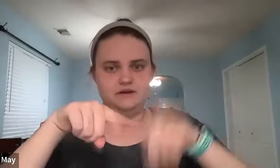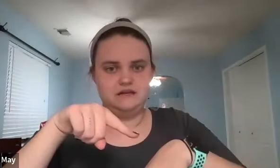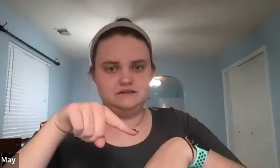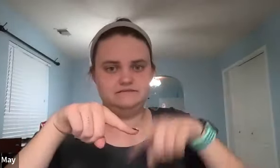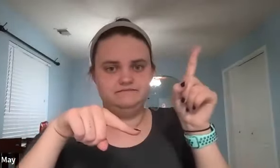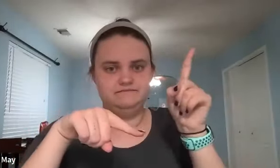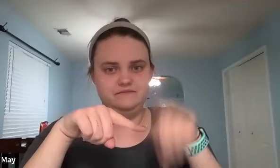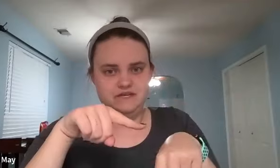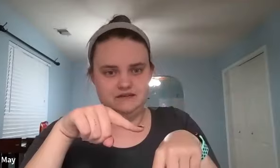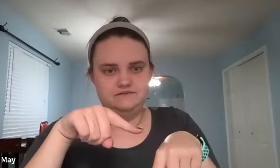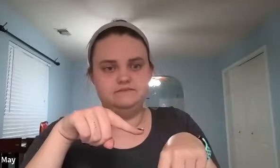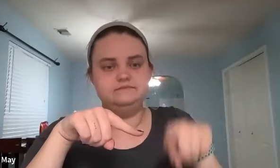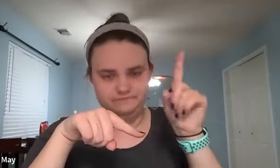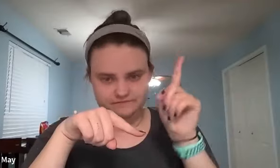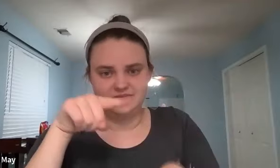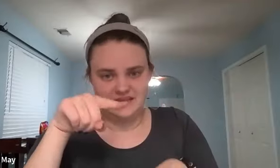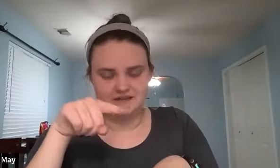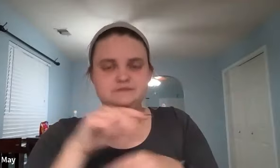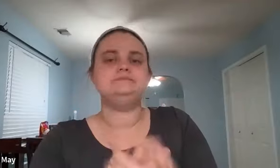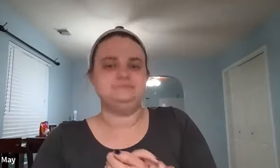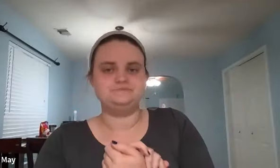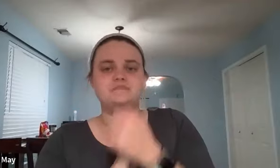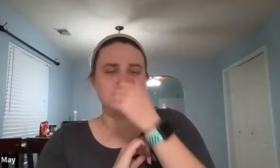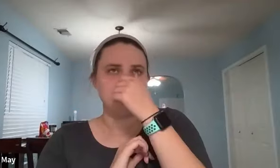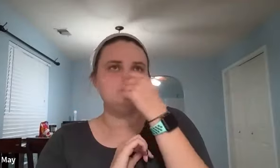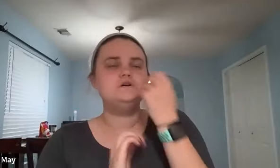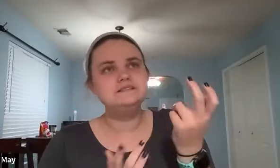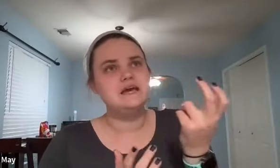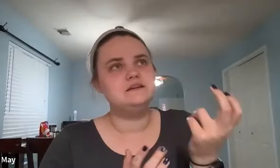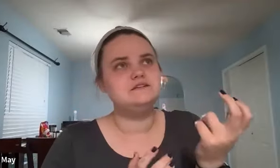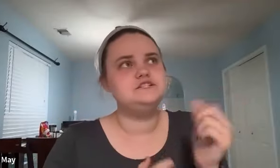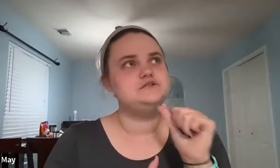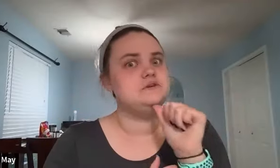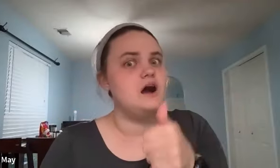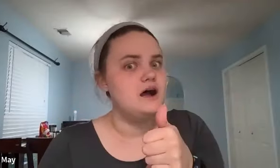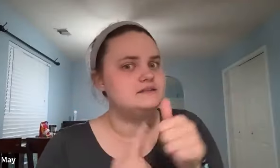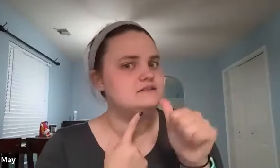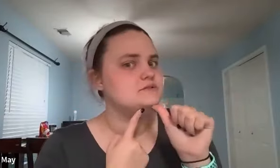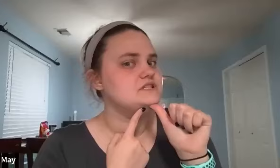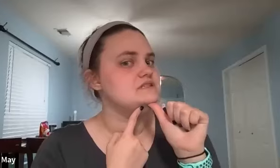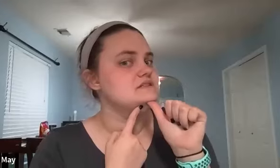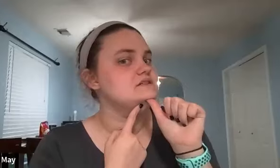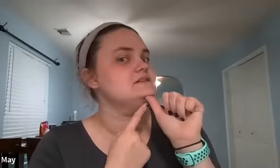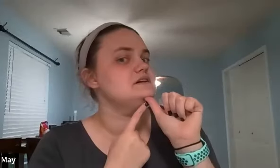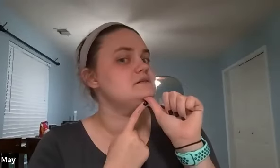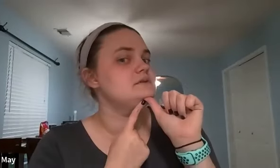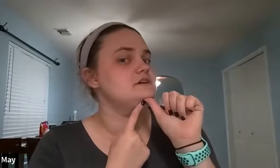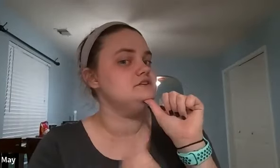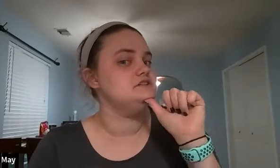can't. Can't. Can't. You could technically do not, which is thumb under your chin,